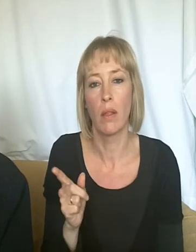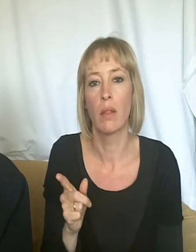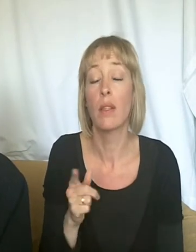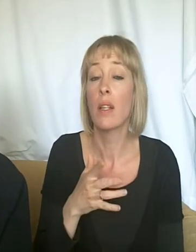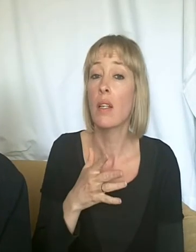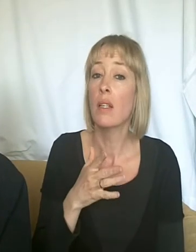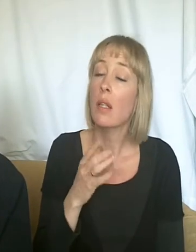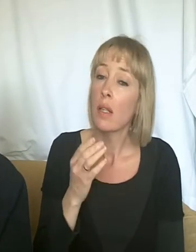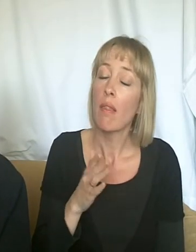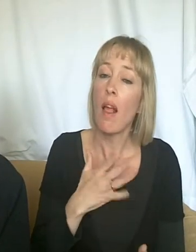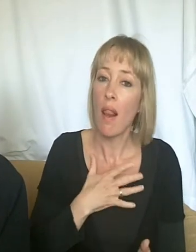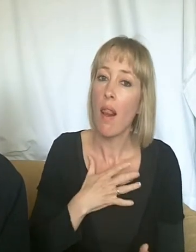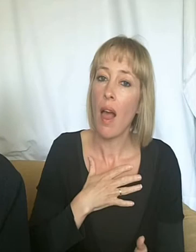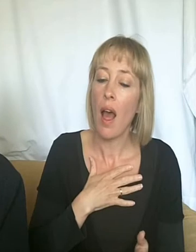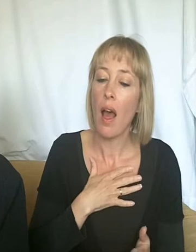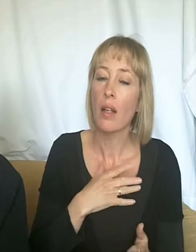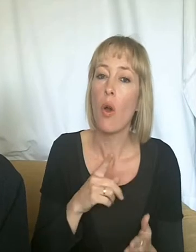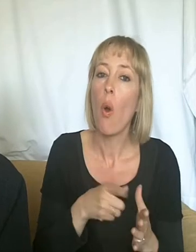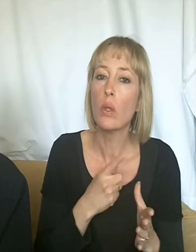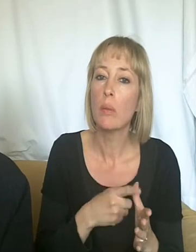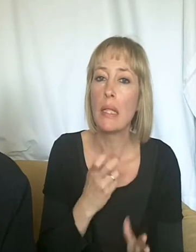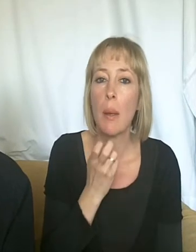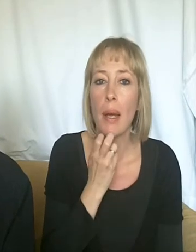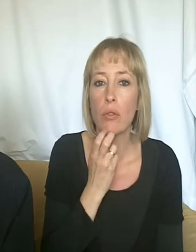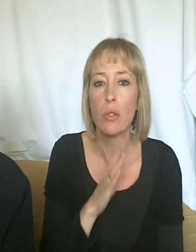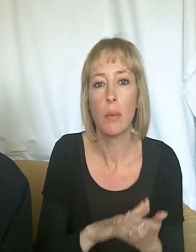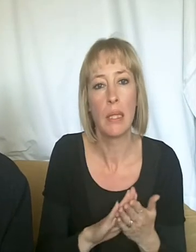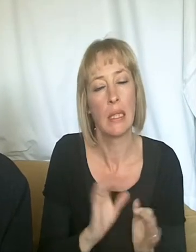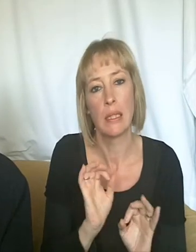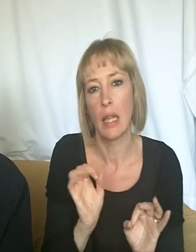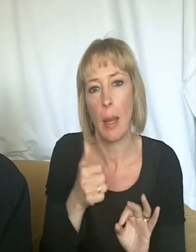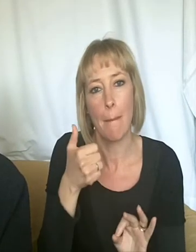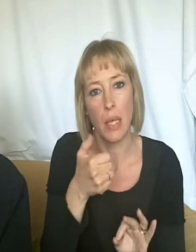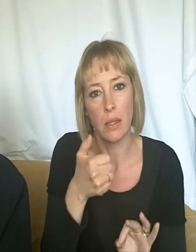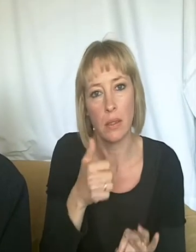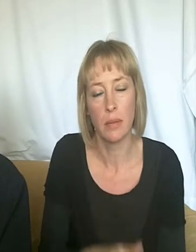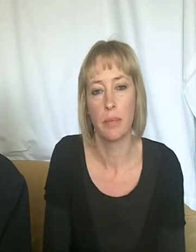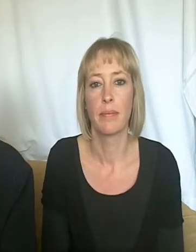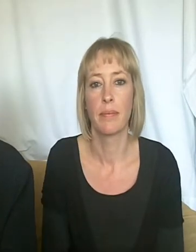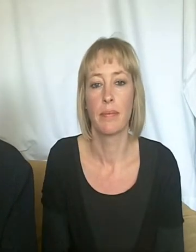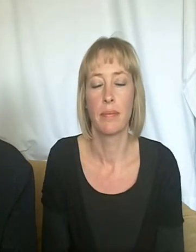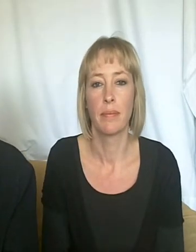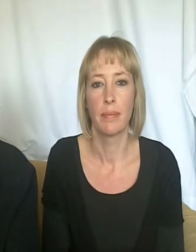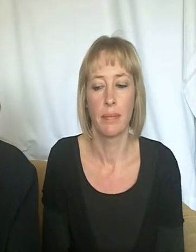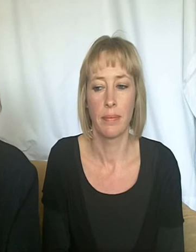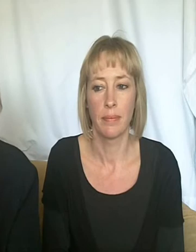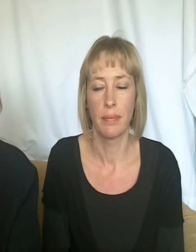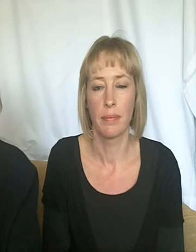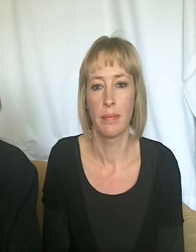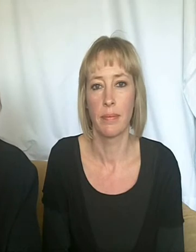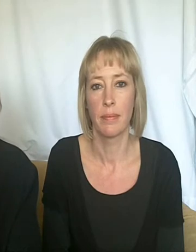prefer automatic batteries because there's no buttons to push.